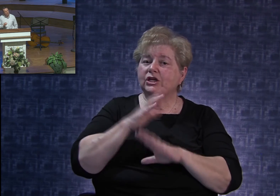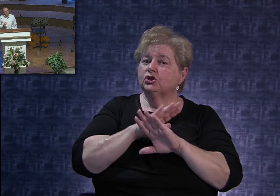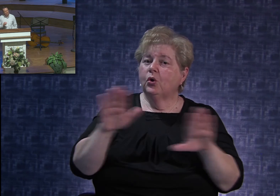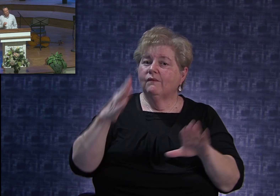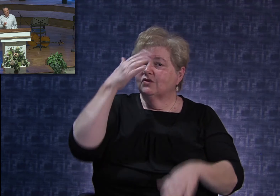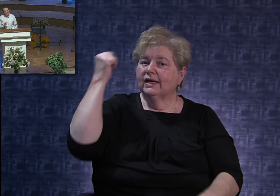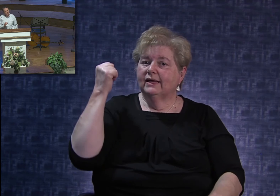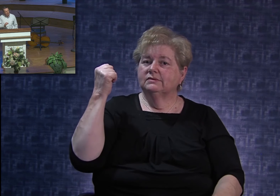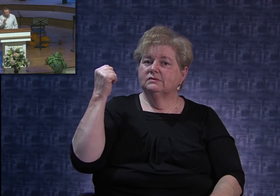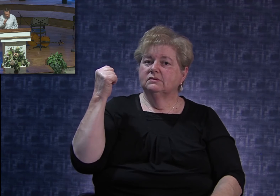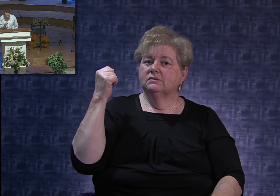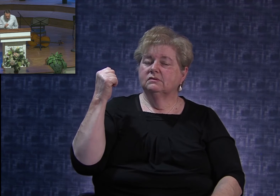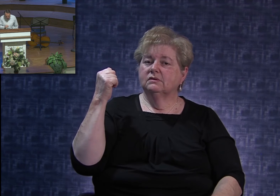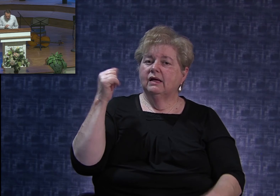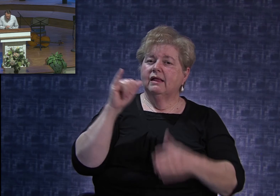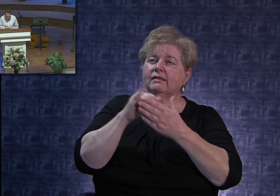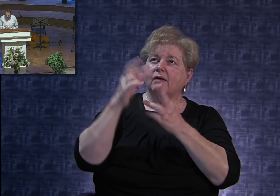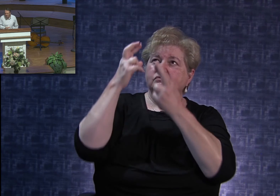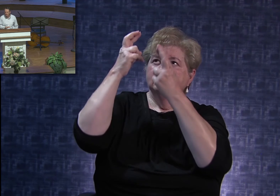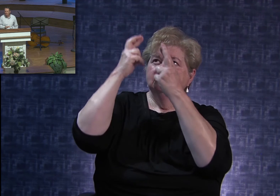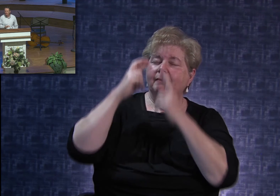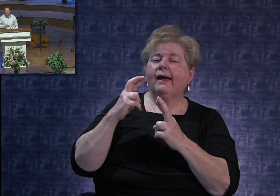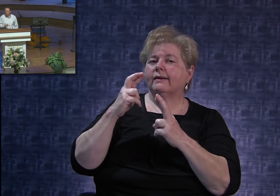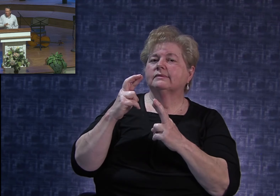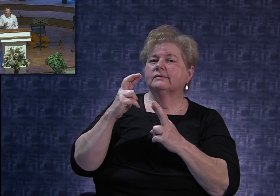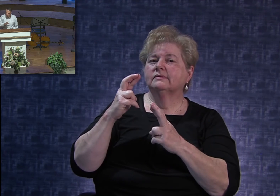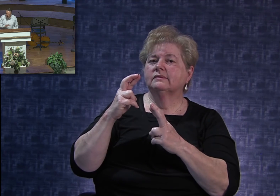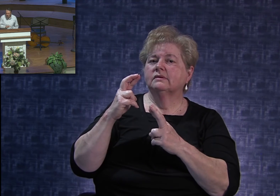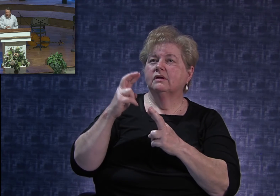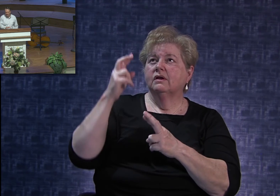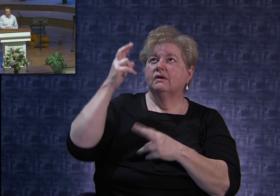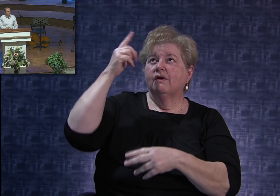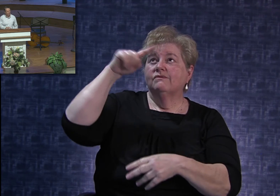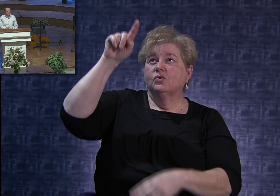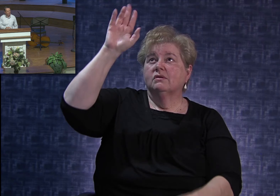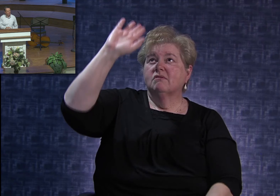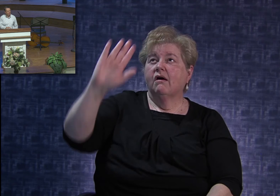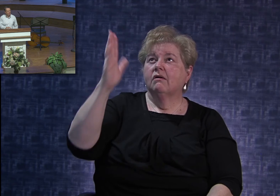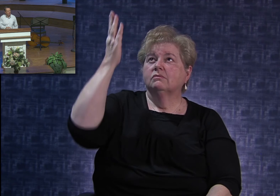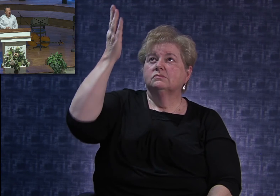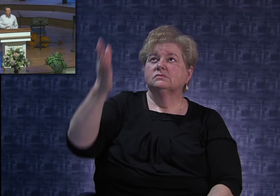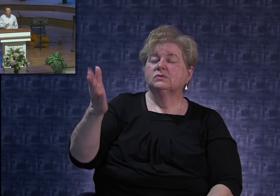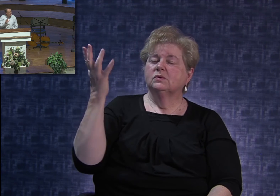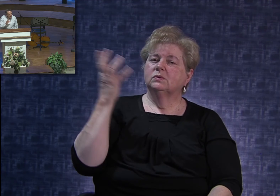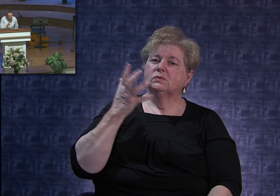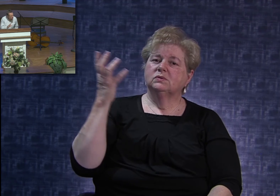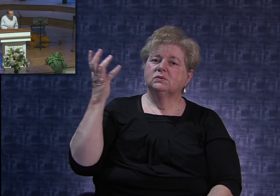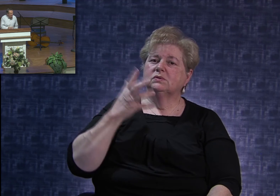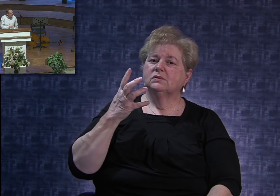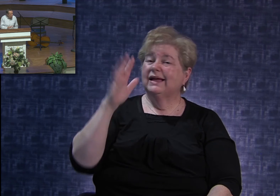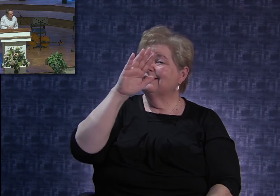lose this reverential respect for who God is. Don't